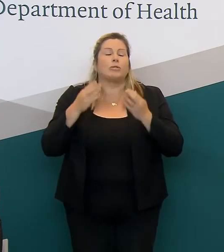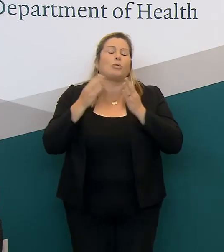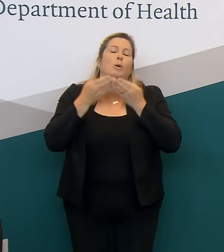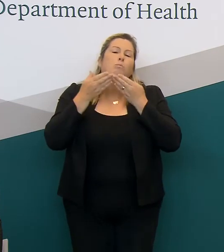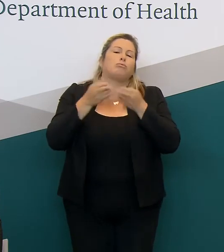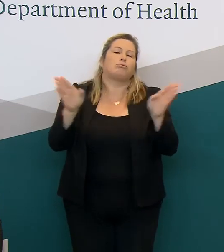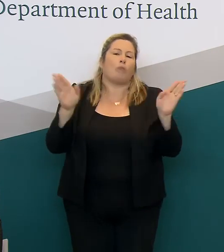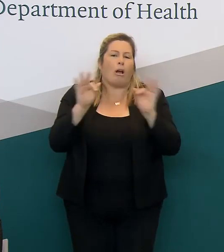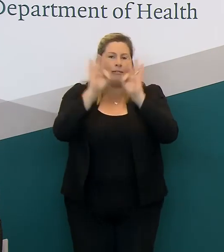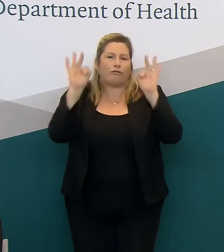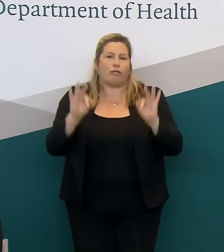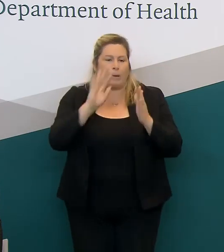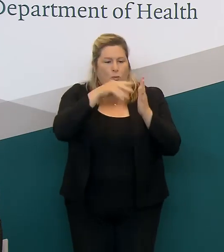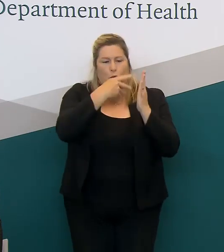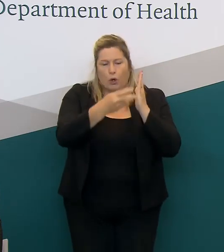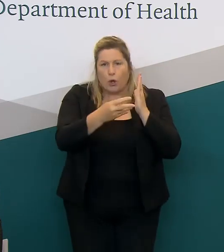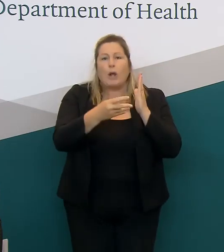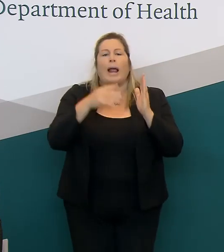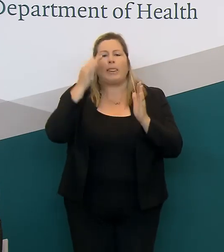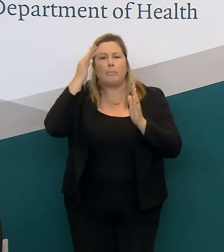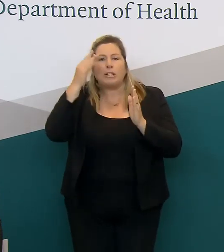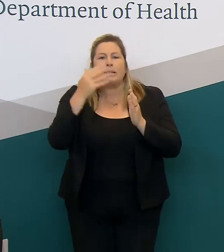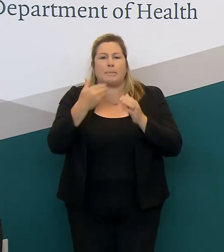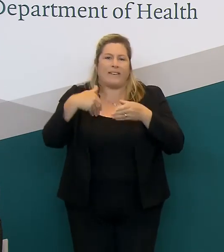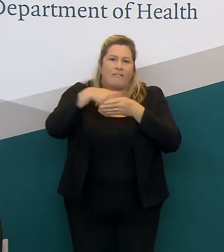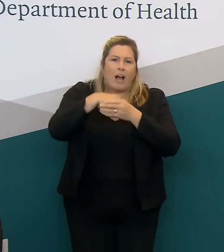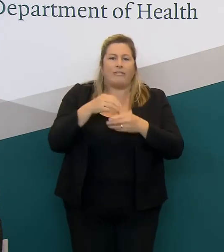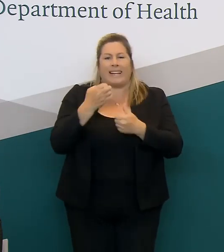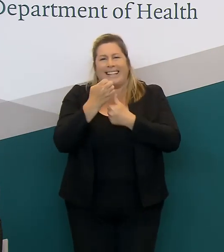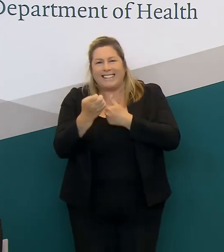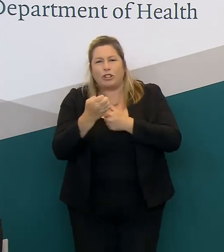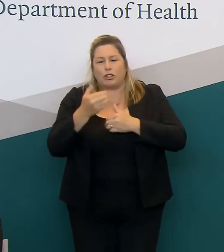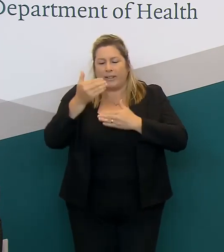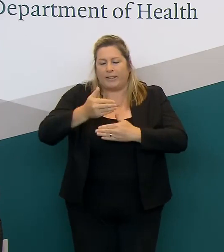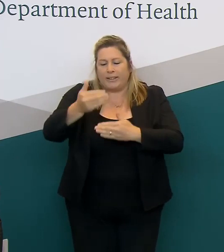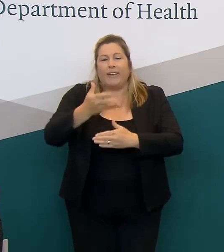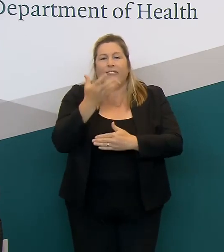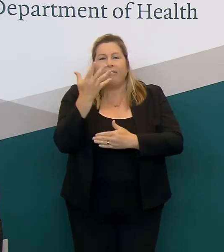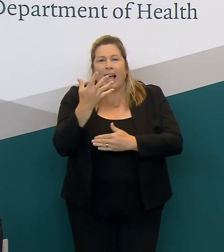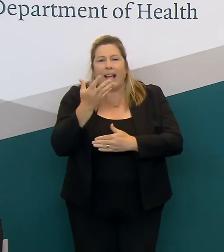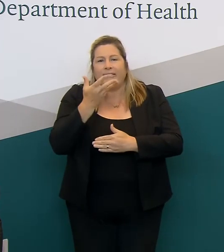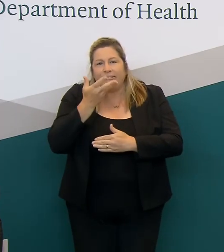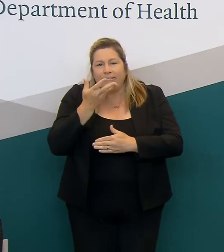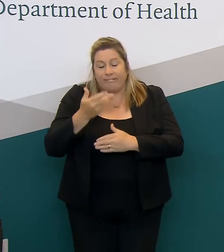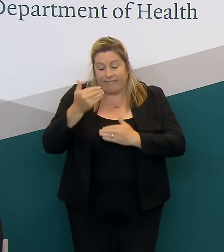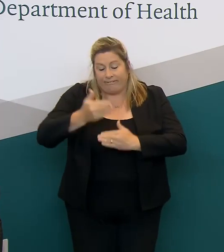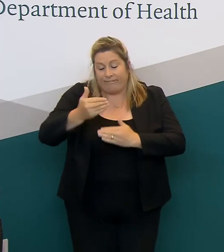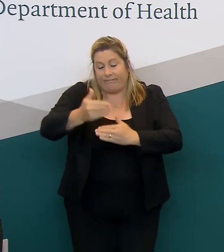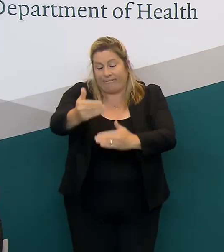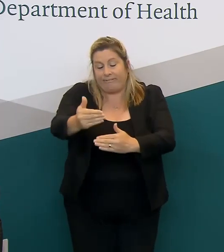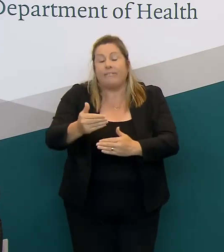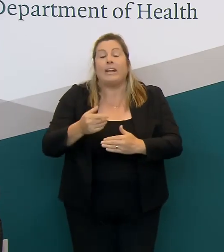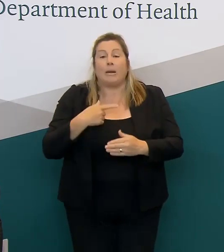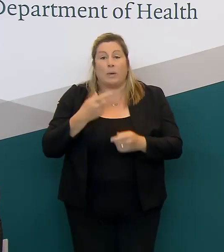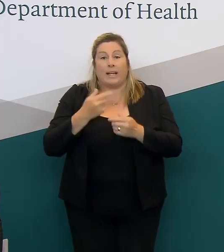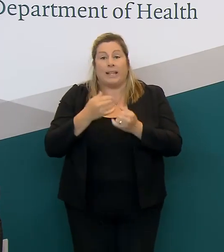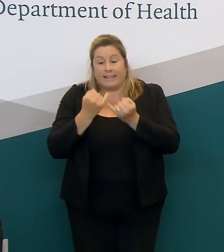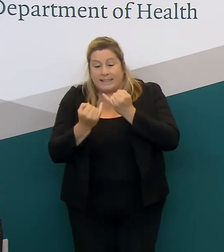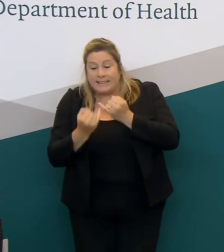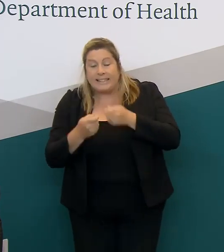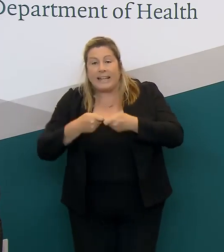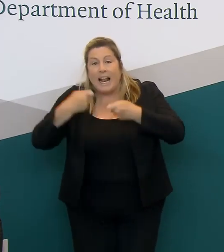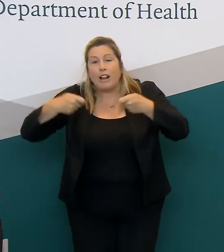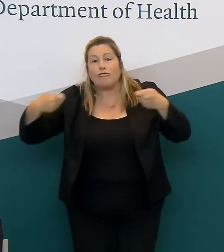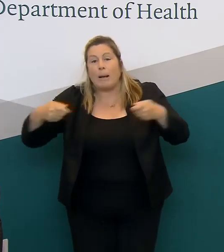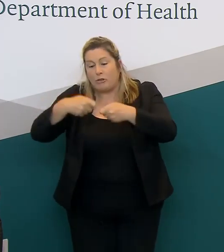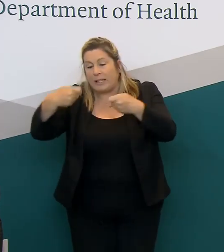framework and principles, as you say, on which the advice and guidance is made available. And then we elaborate the detail of that